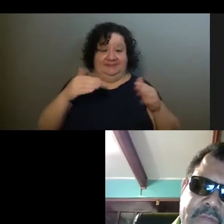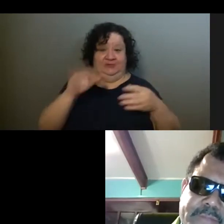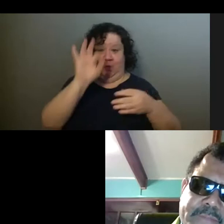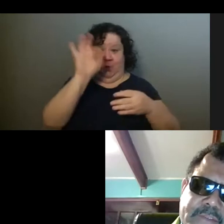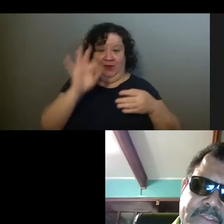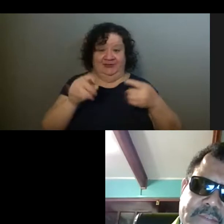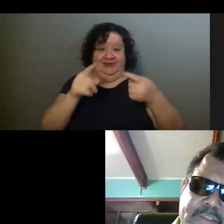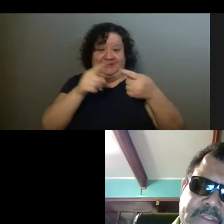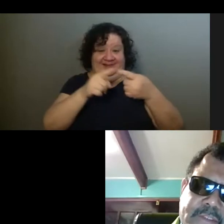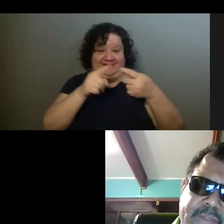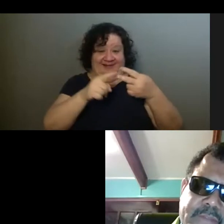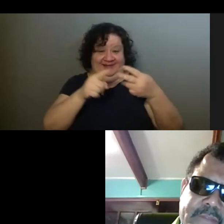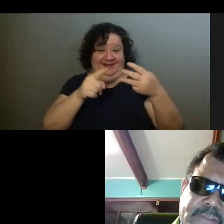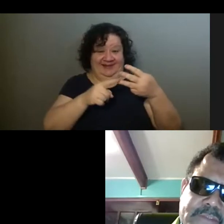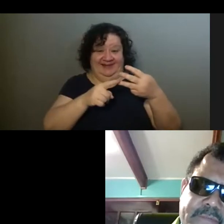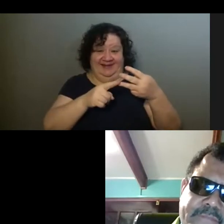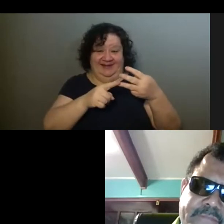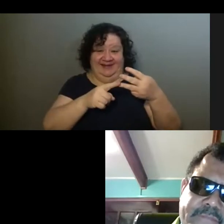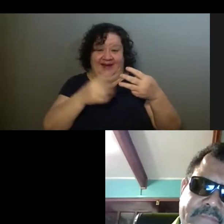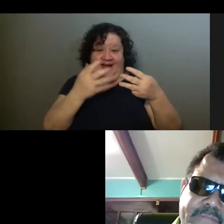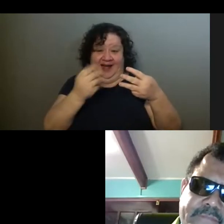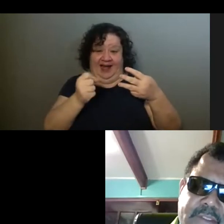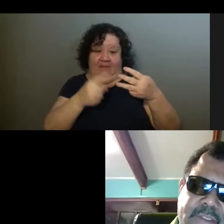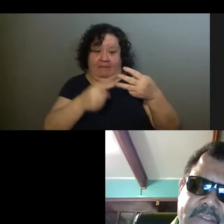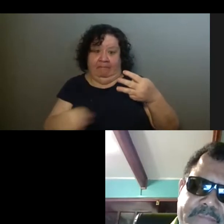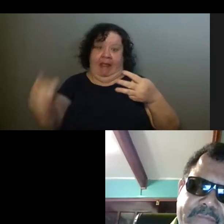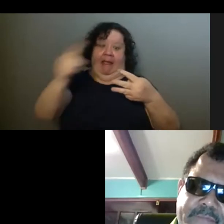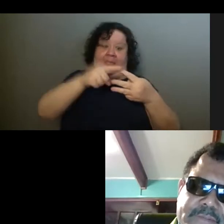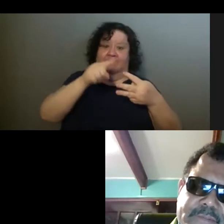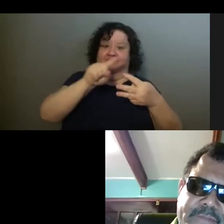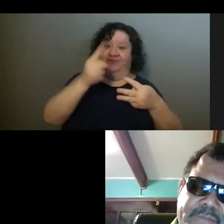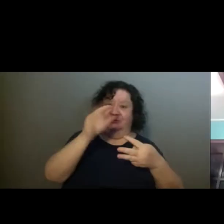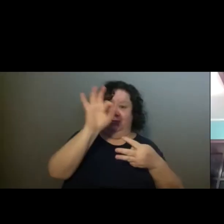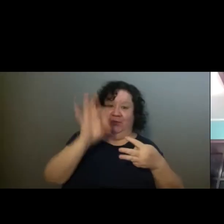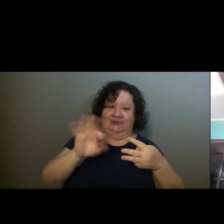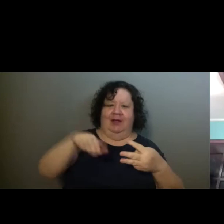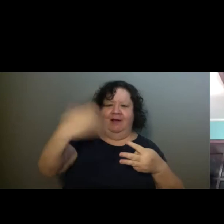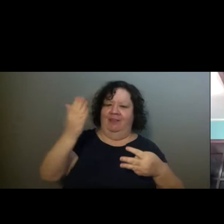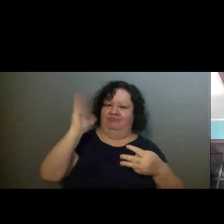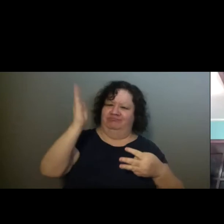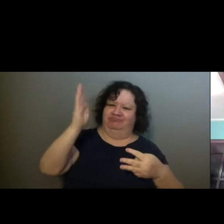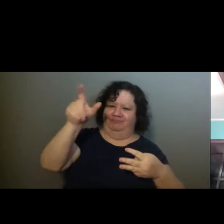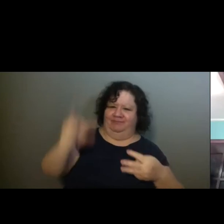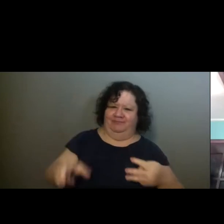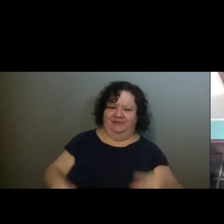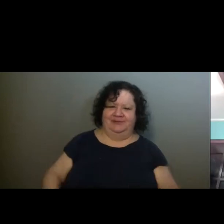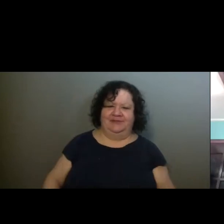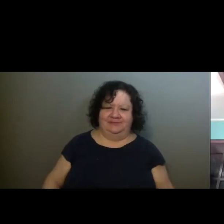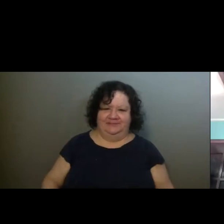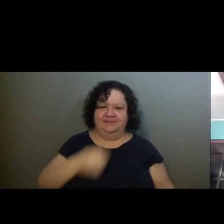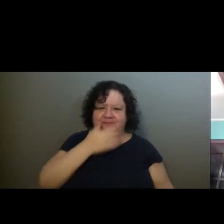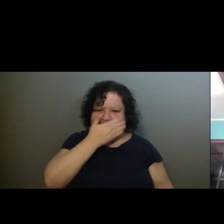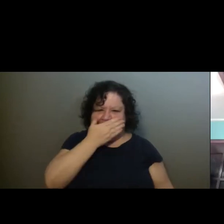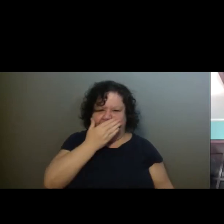to our special guests and then invite questions from the floor, from the participants, please have questions ready. Some very